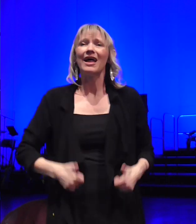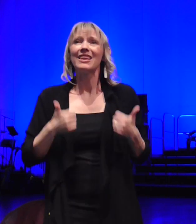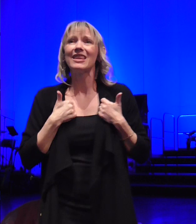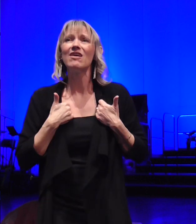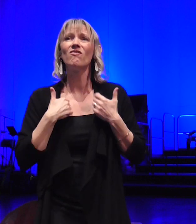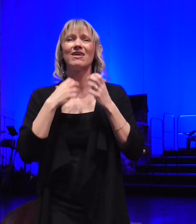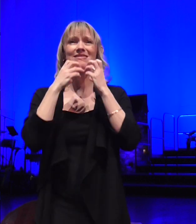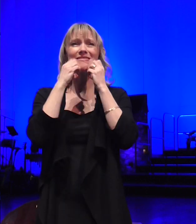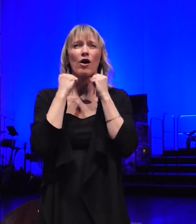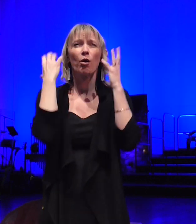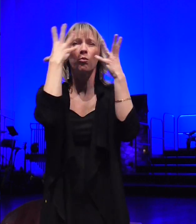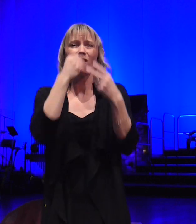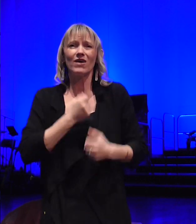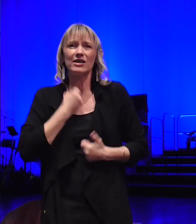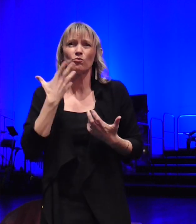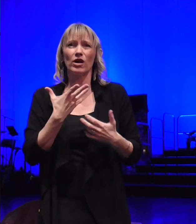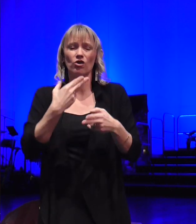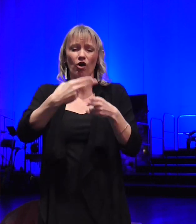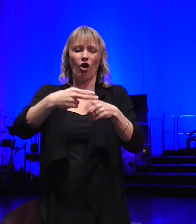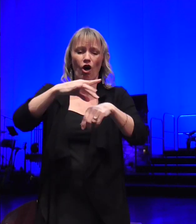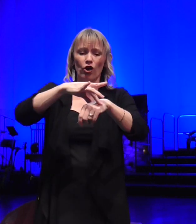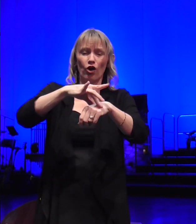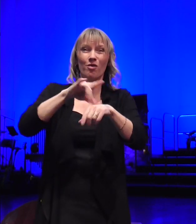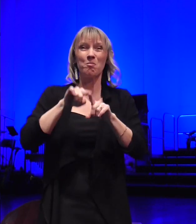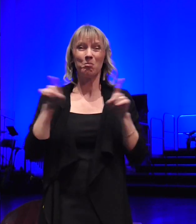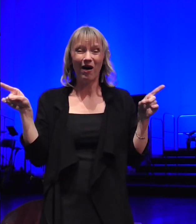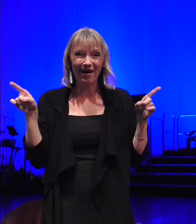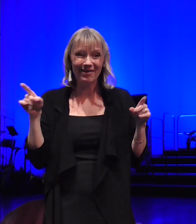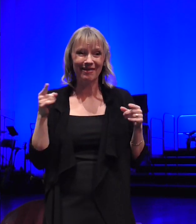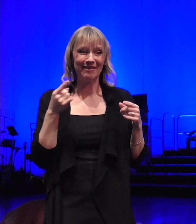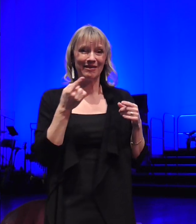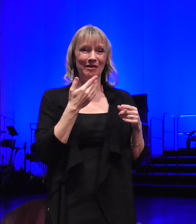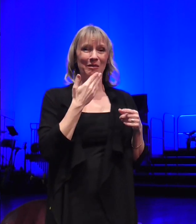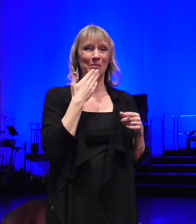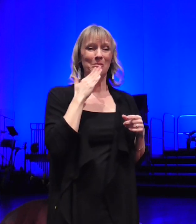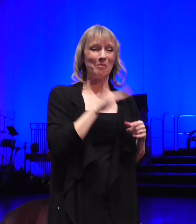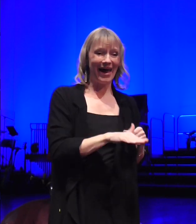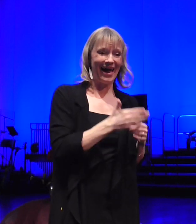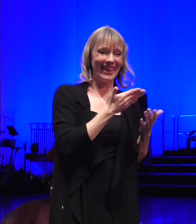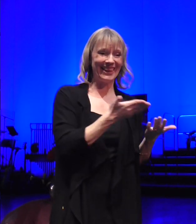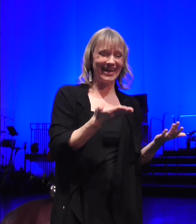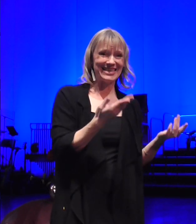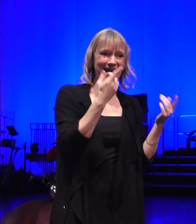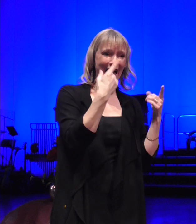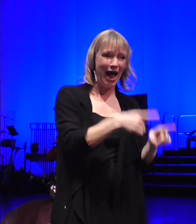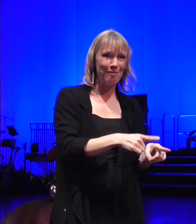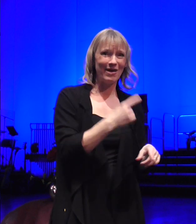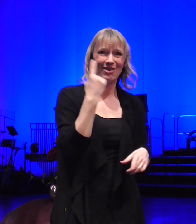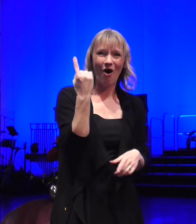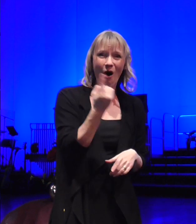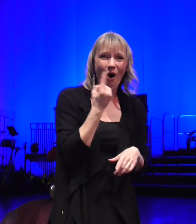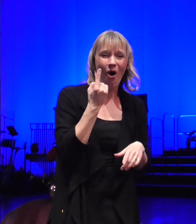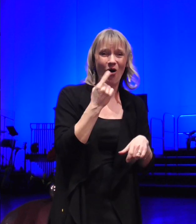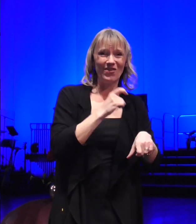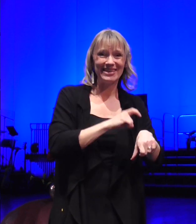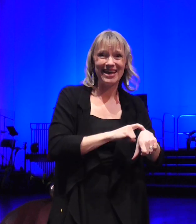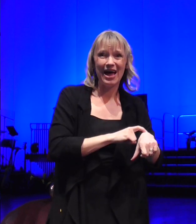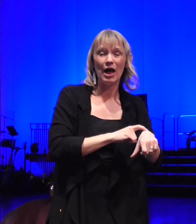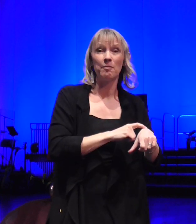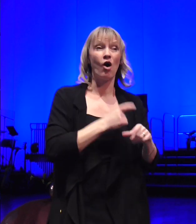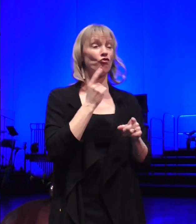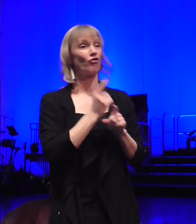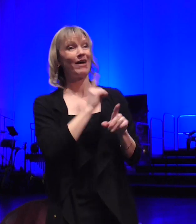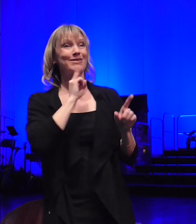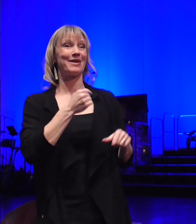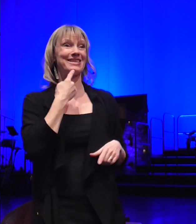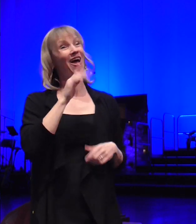called Earth, and yet there are bad things that are happening all the time. And again, it's not the right response to say all